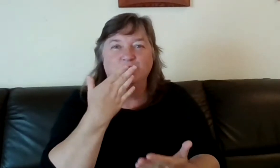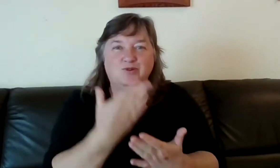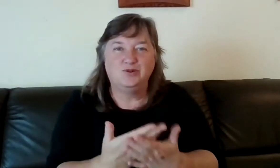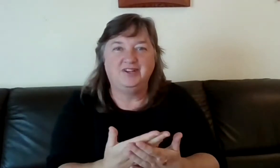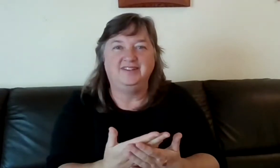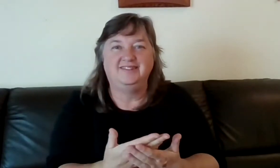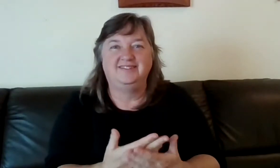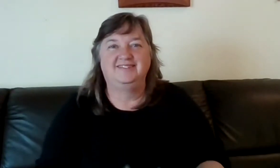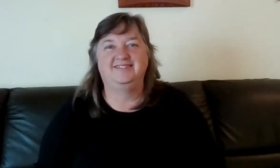Good.